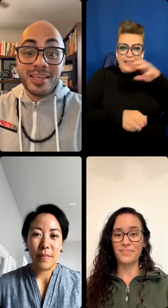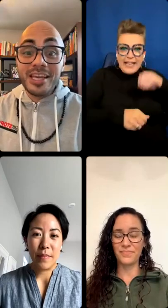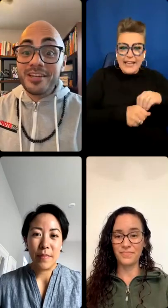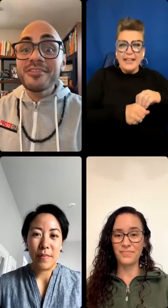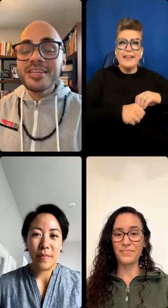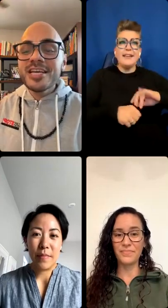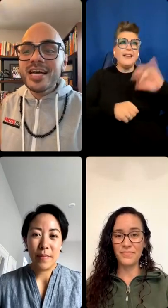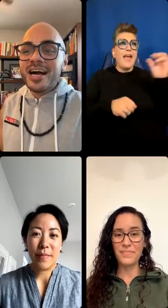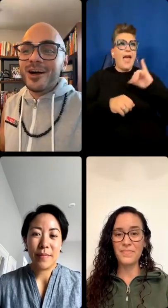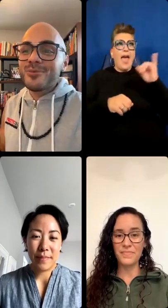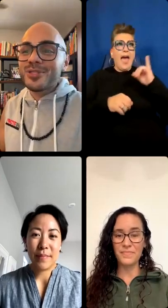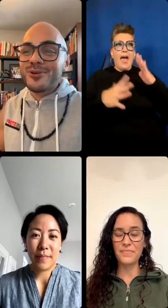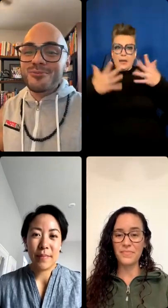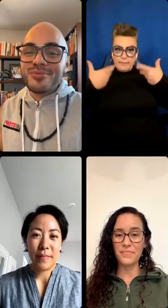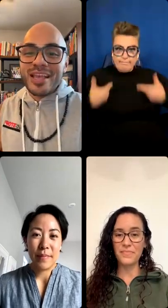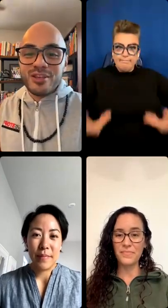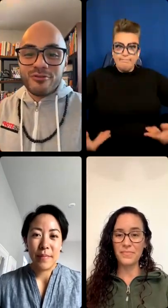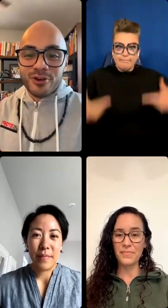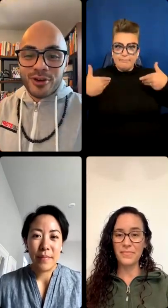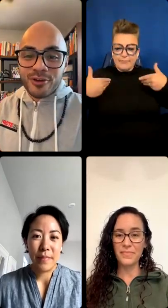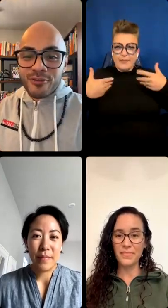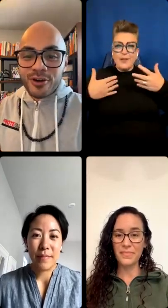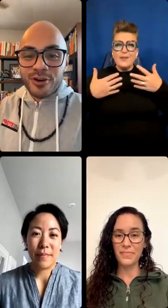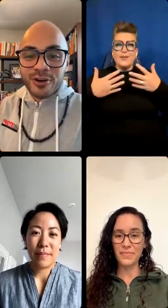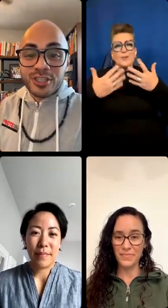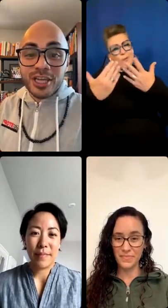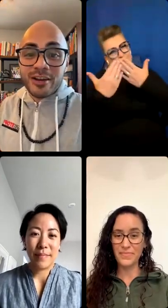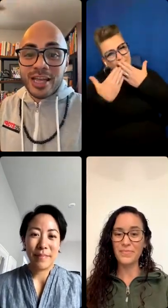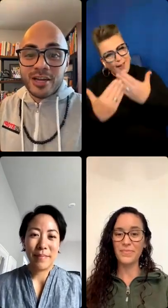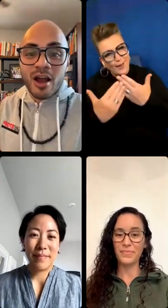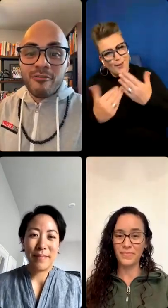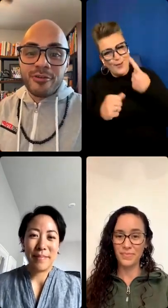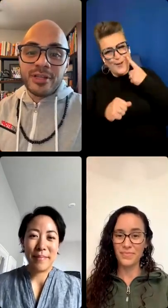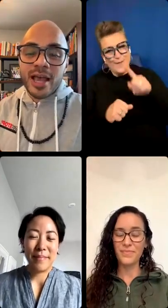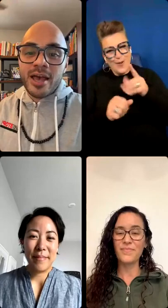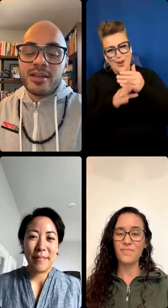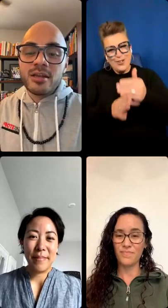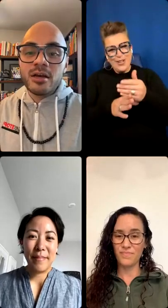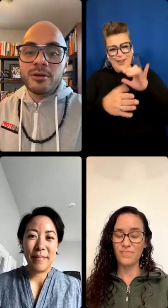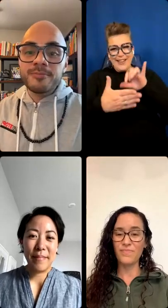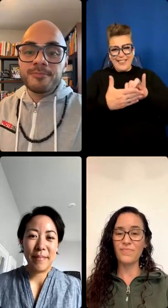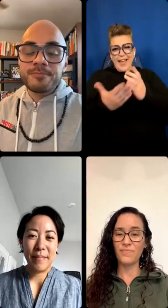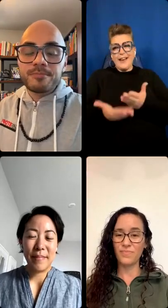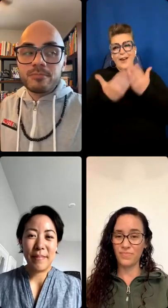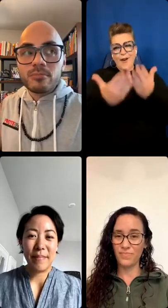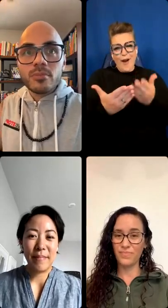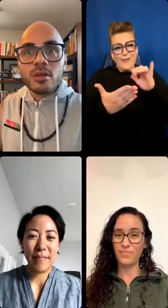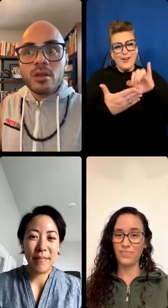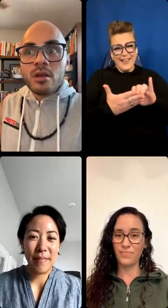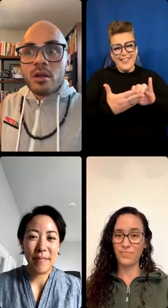and being in? And so thank you for sharing that and offering that.